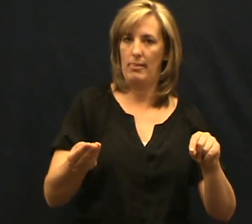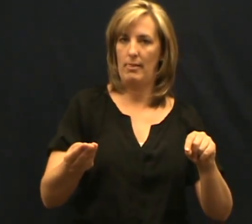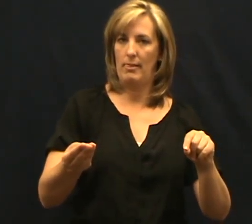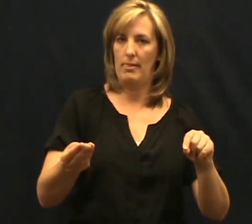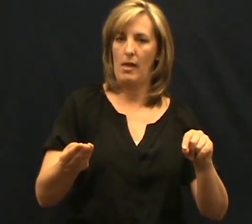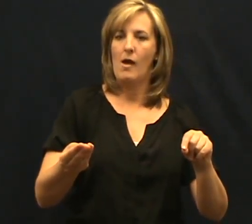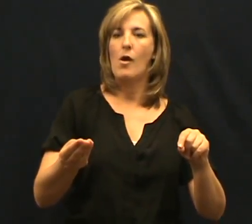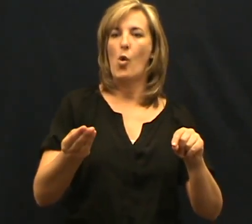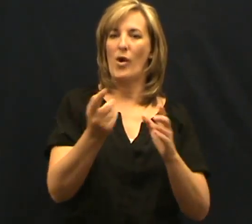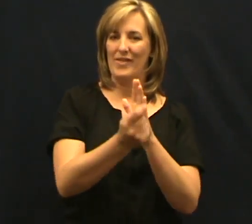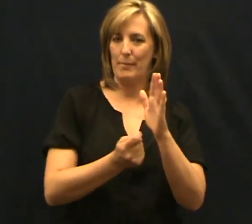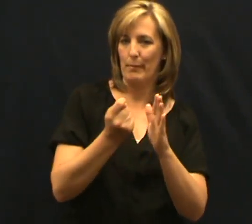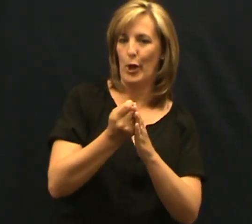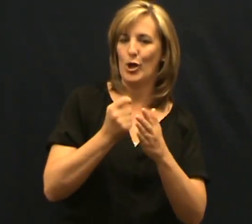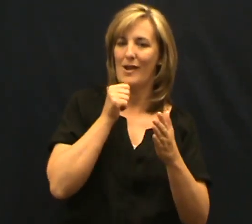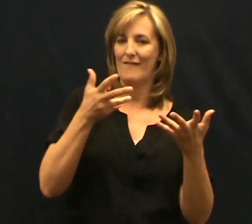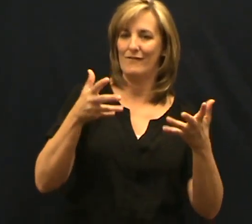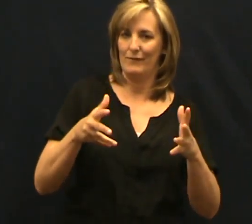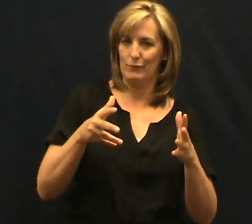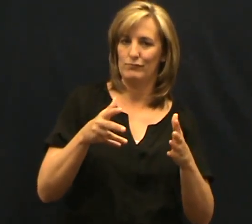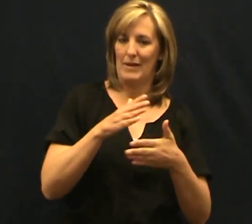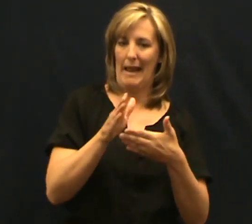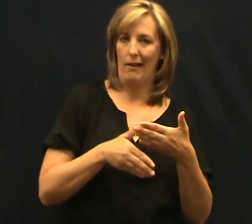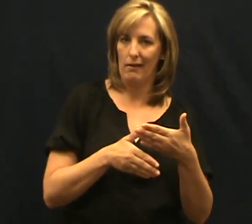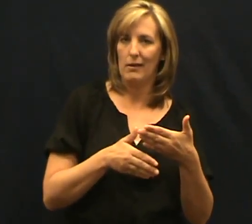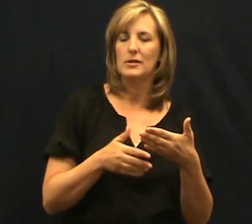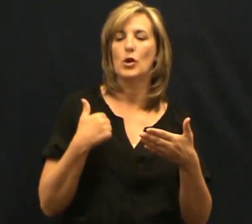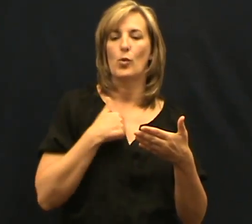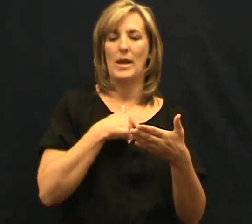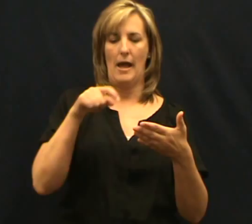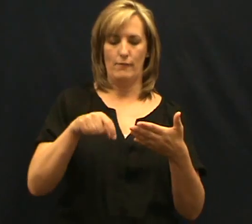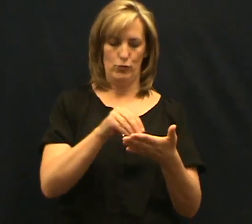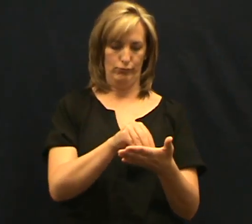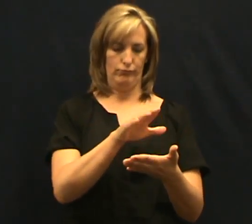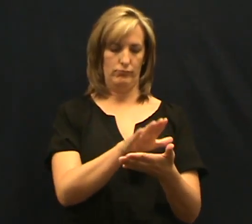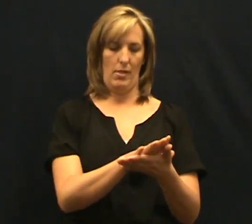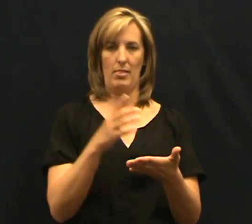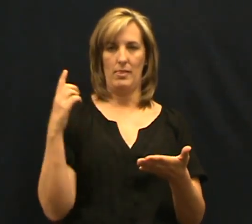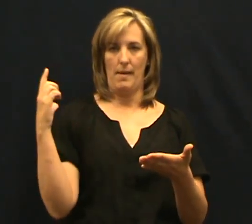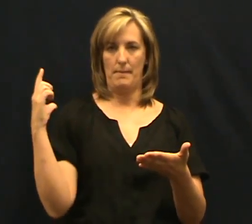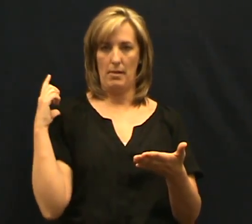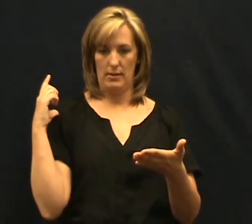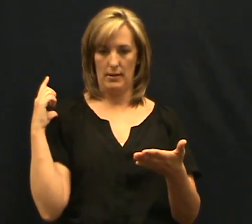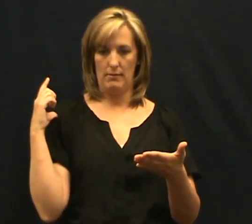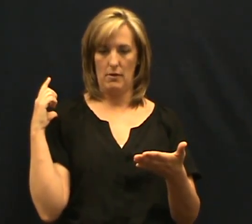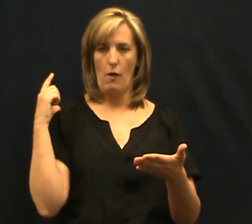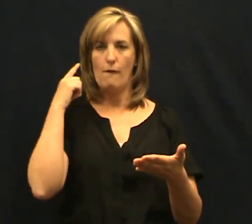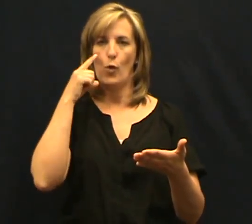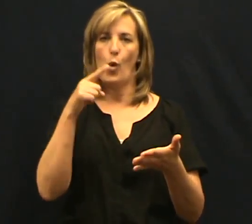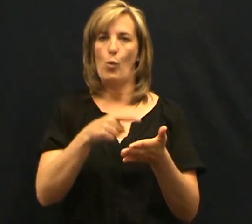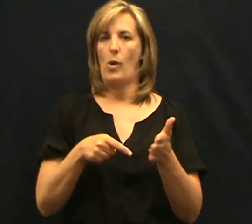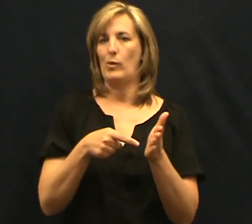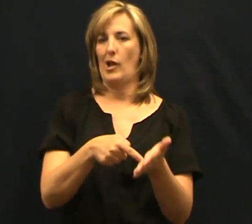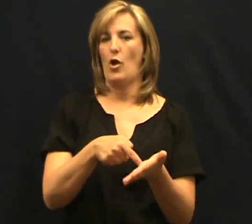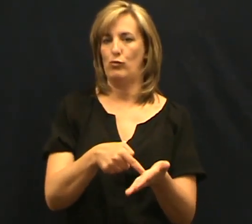at the end of that period. So what we have to do is we have to record the liability for the wages that have been earned but by